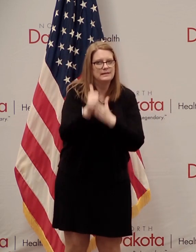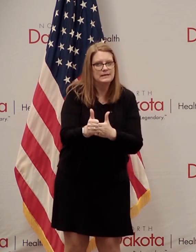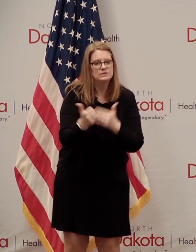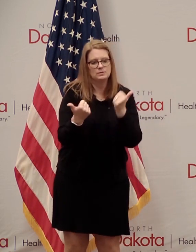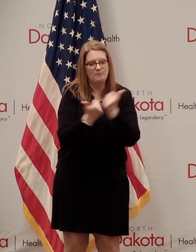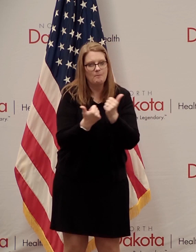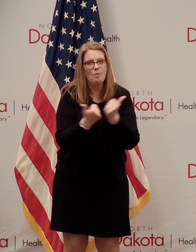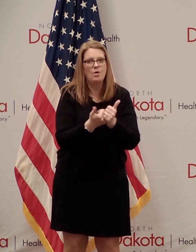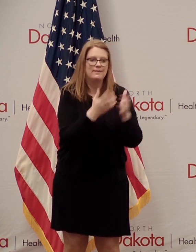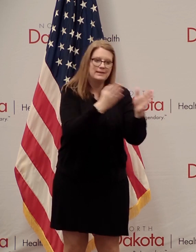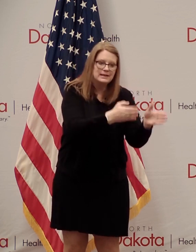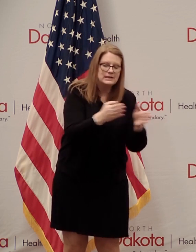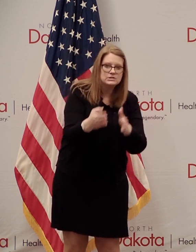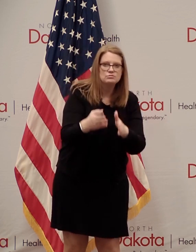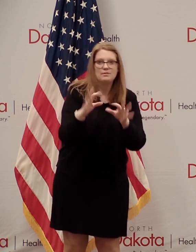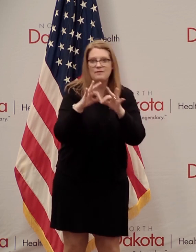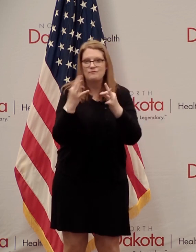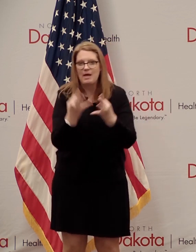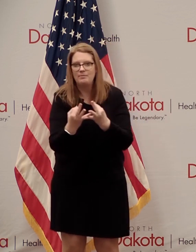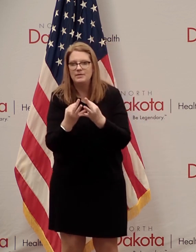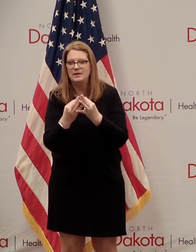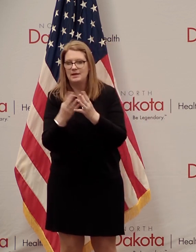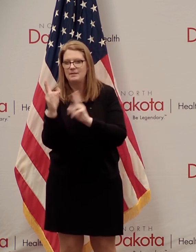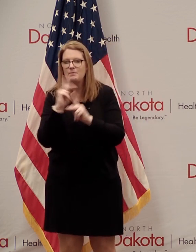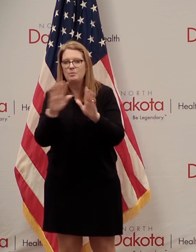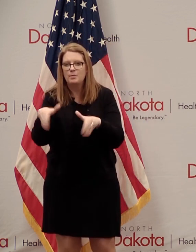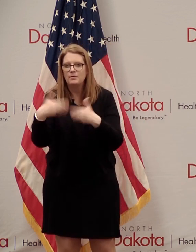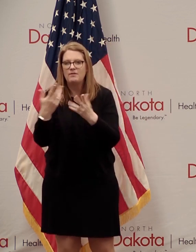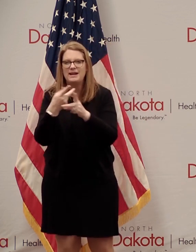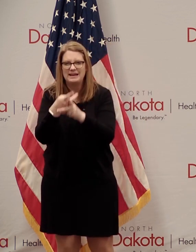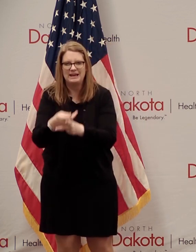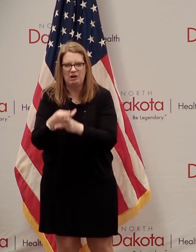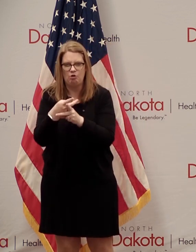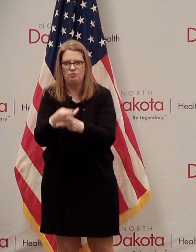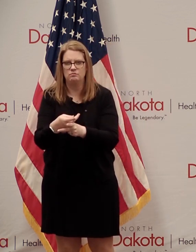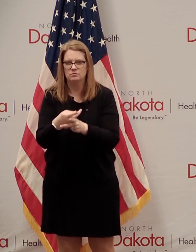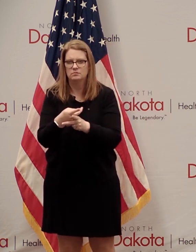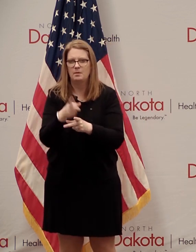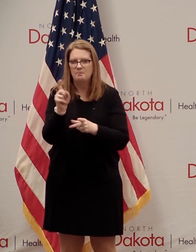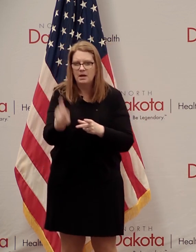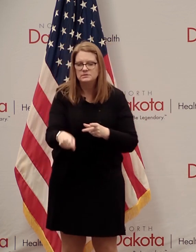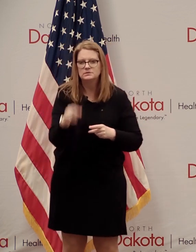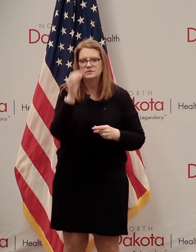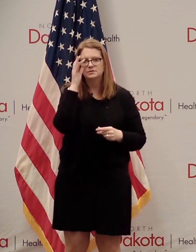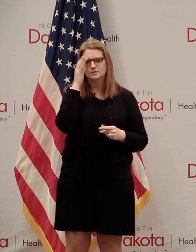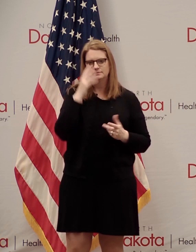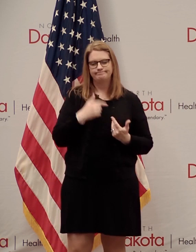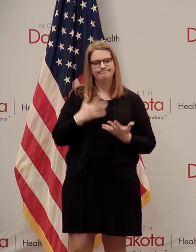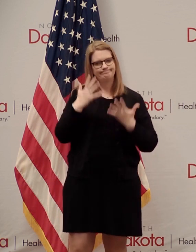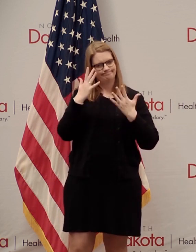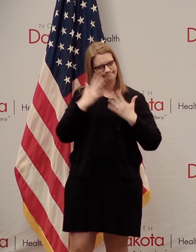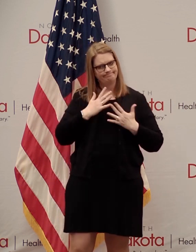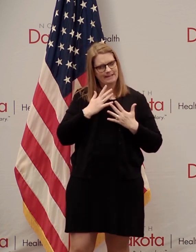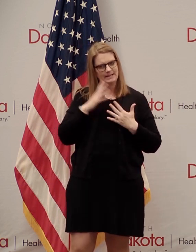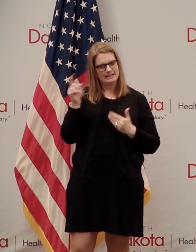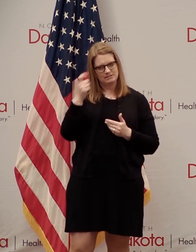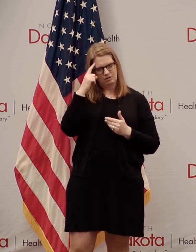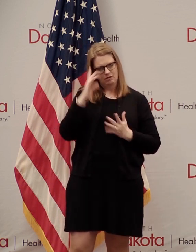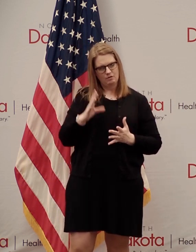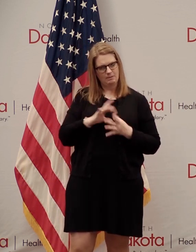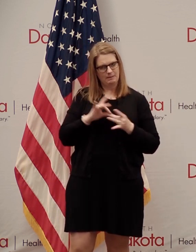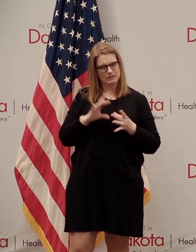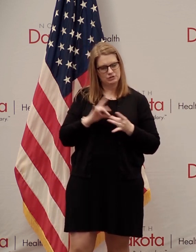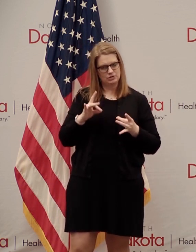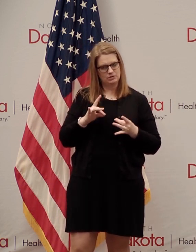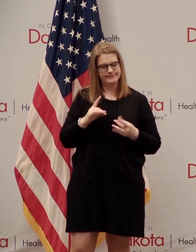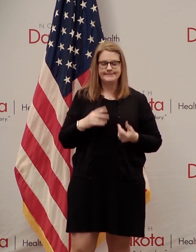the individuals, the families, and the caregivers as we try to navigate these different times. Unfortunately, as the governor just mentioned, North